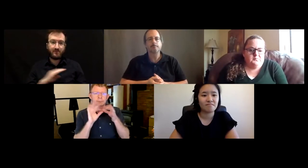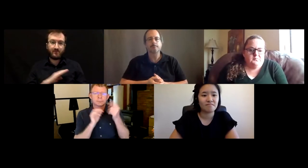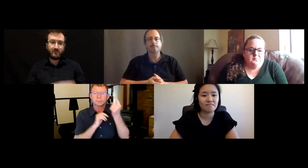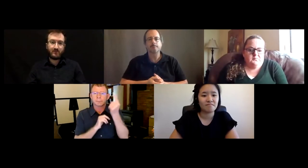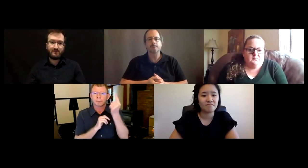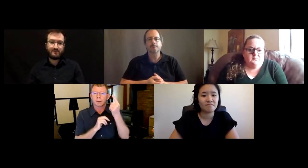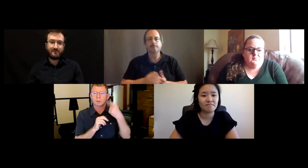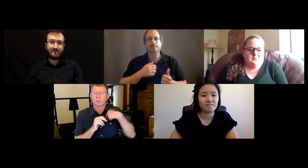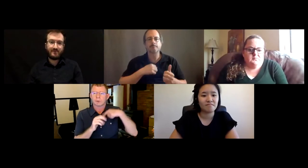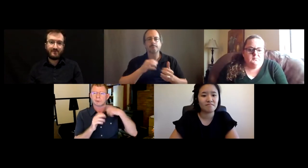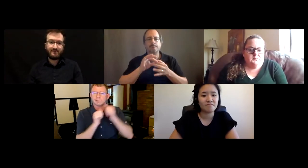Bruce?